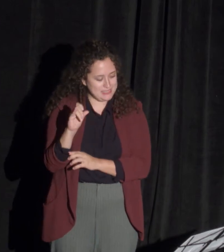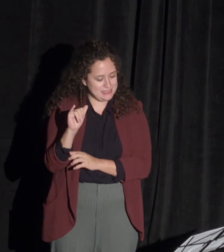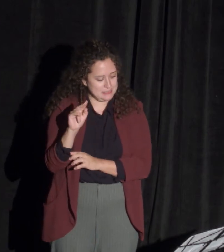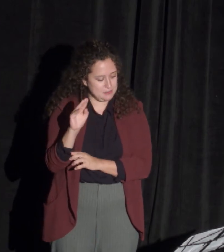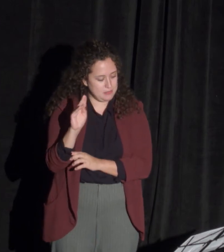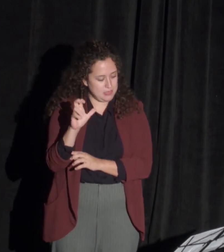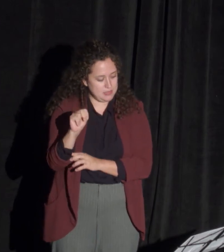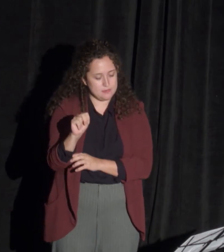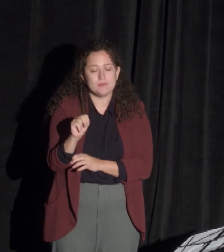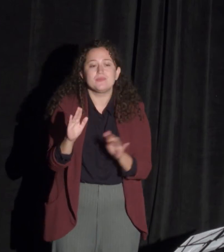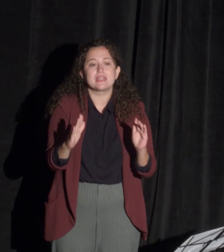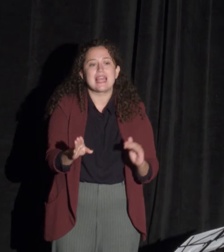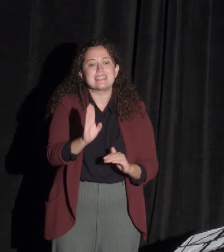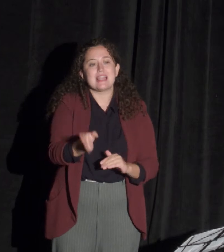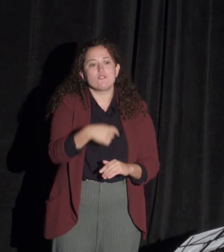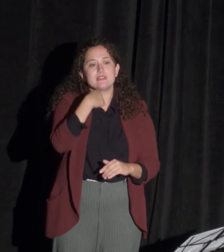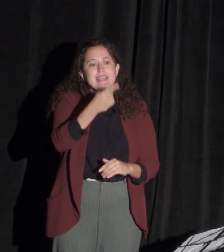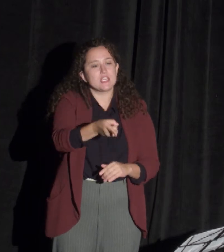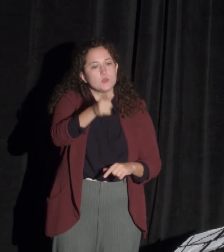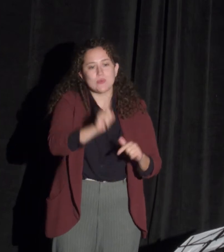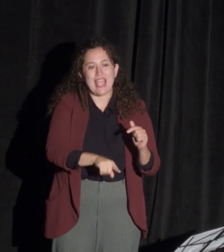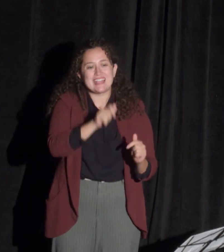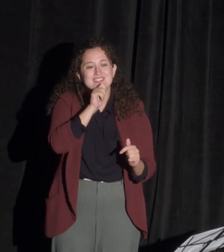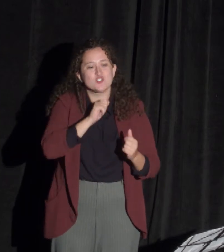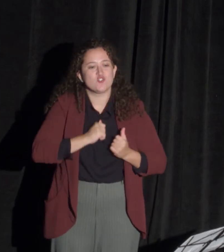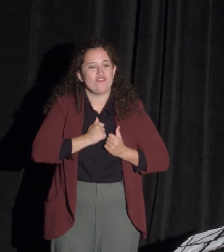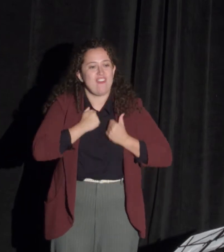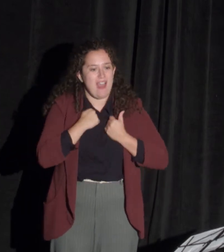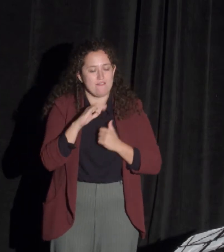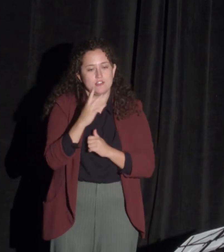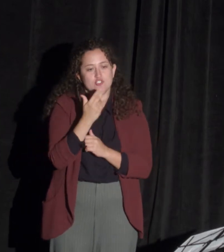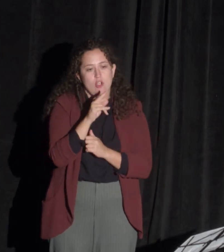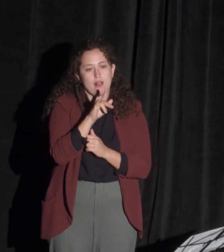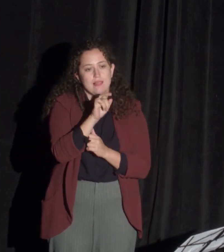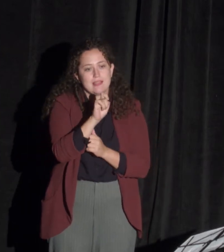Never Say You Can't Survive by Charlie Jane Anders, Tor.com.